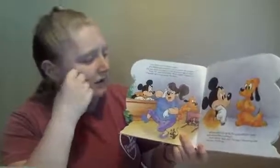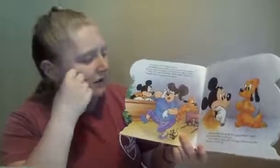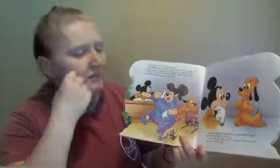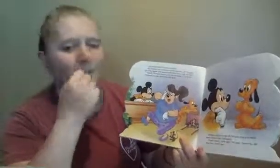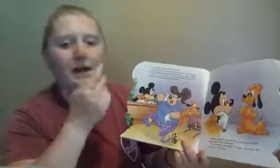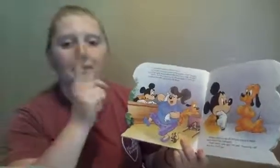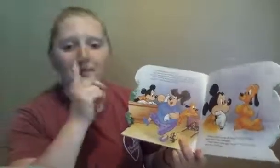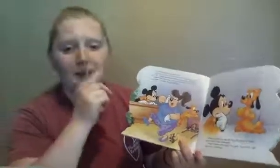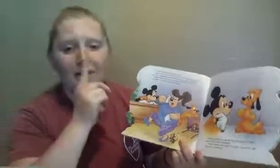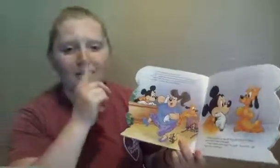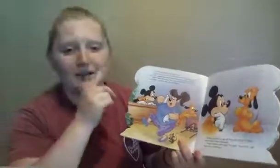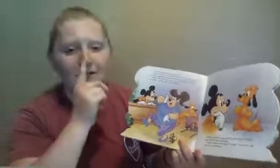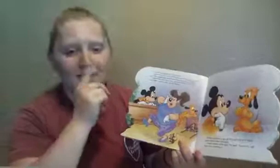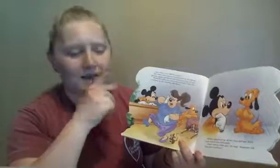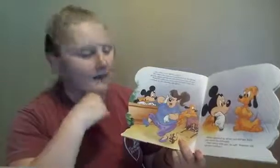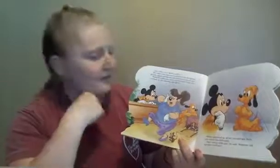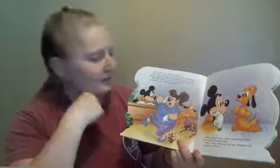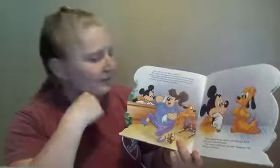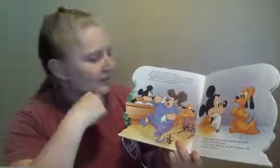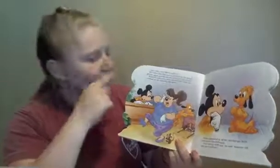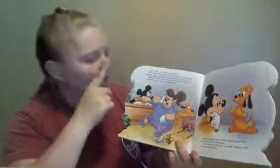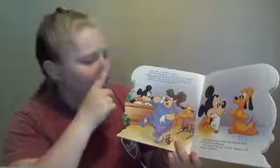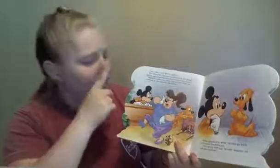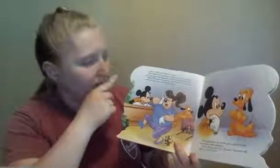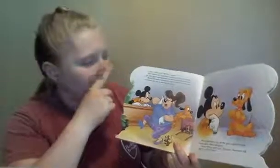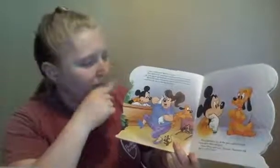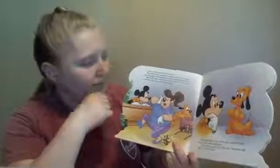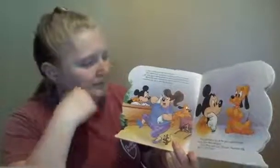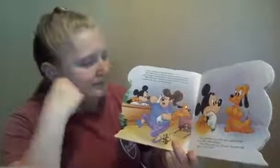flashcards, but mouse looks like this. So the mouse.